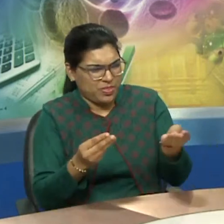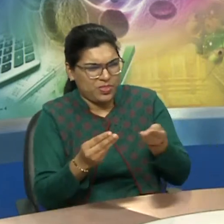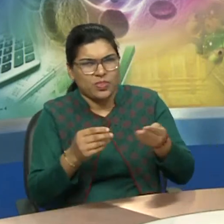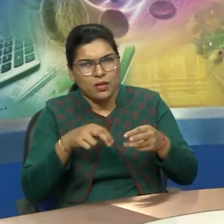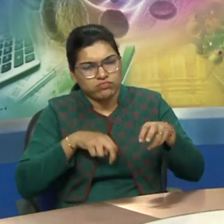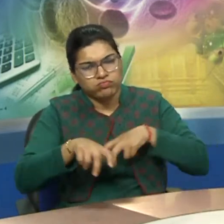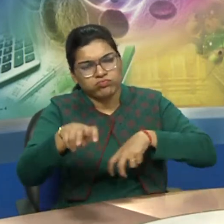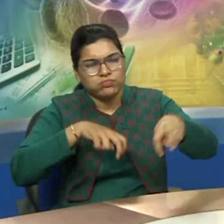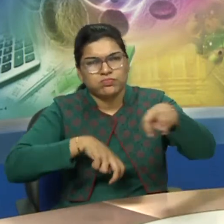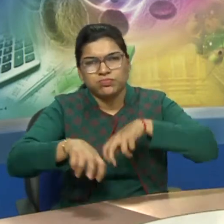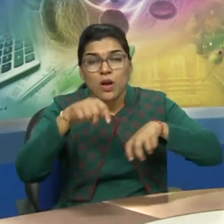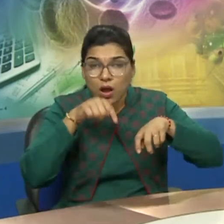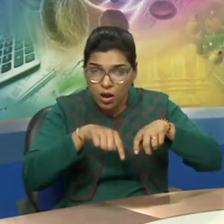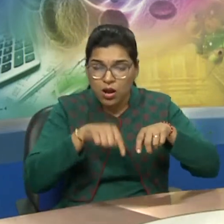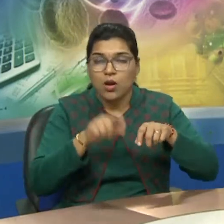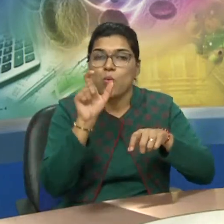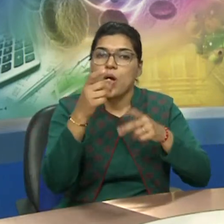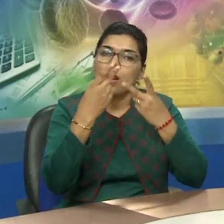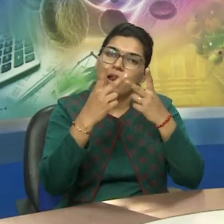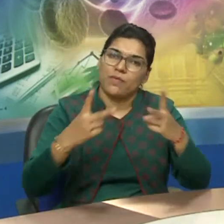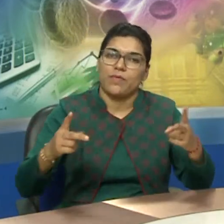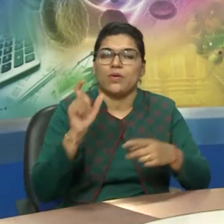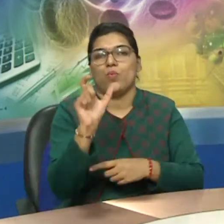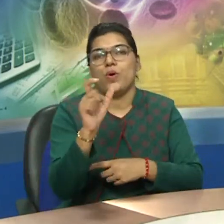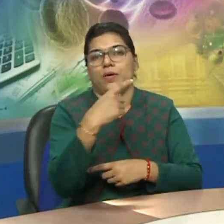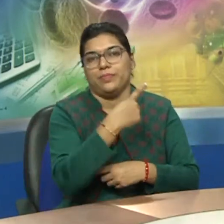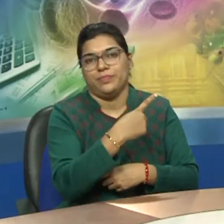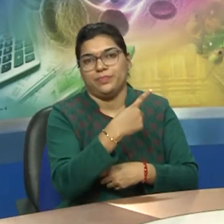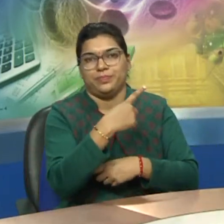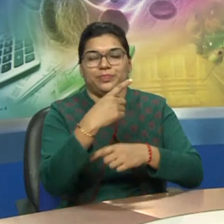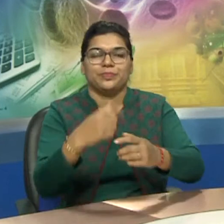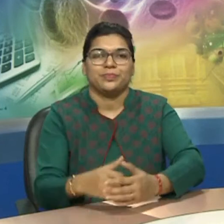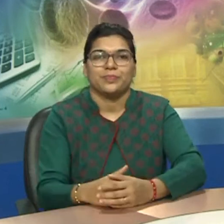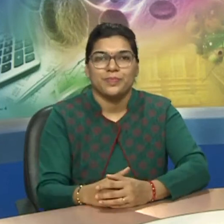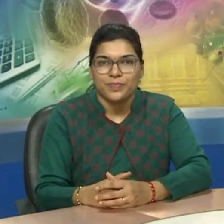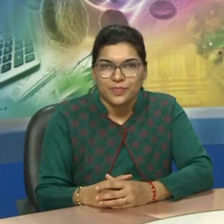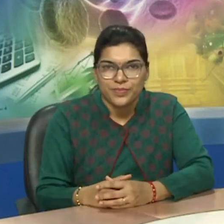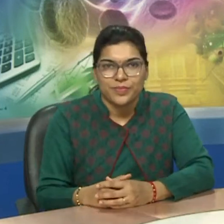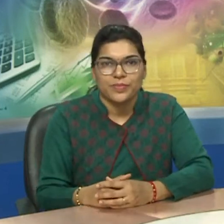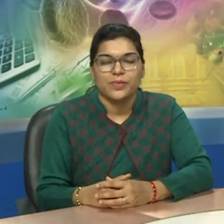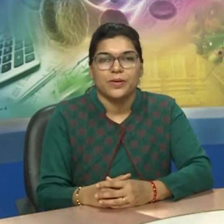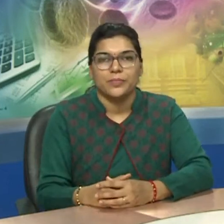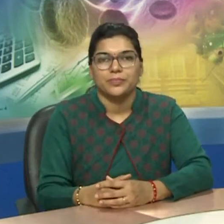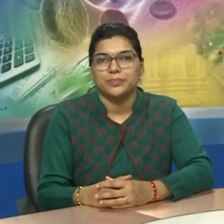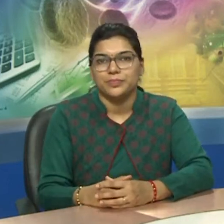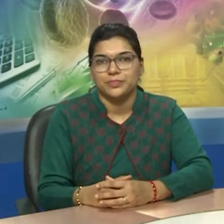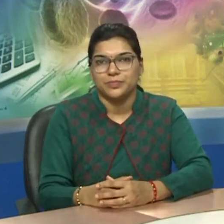So anyone moving outside the building, anyone walking on the road, they are all the passers-by.